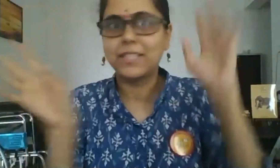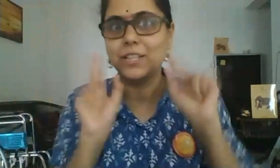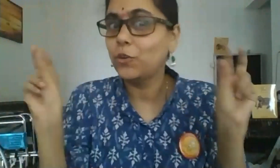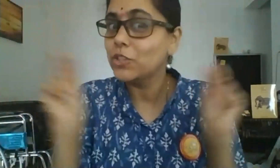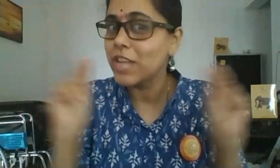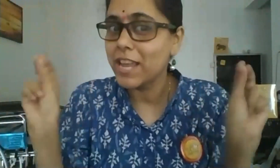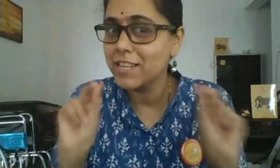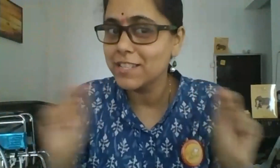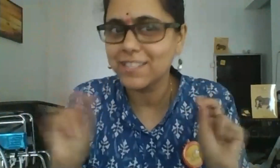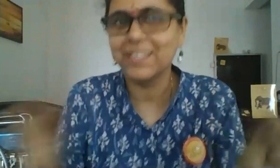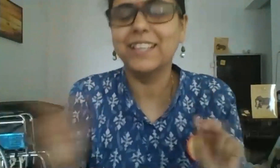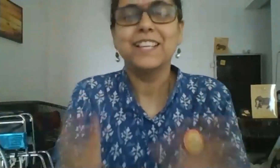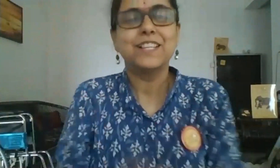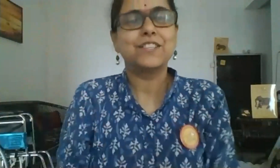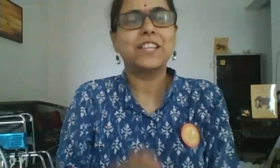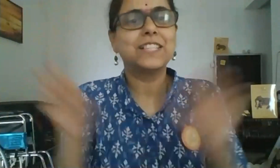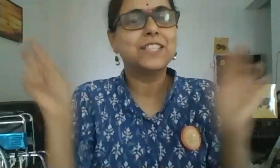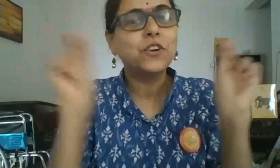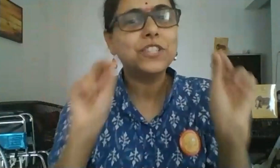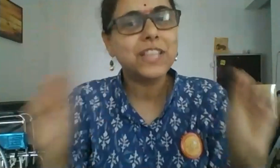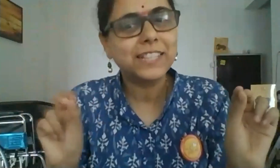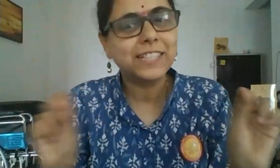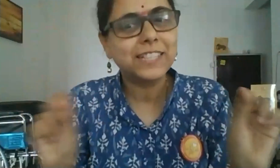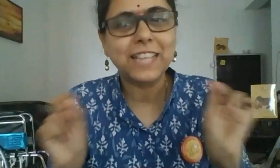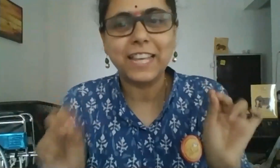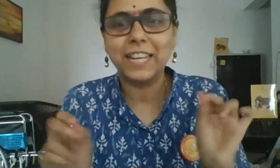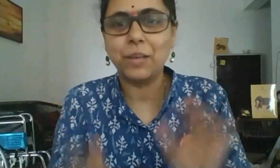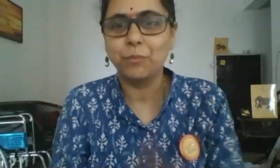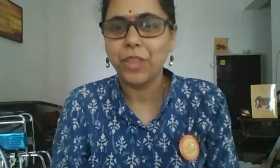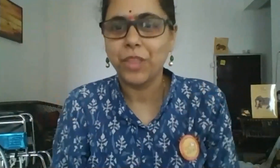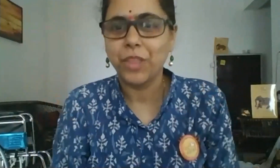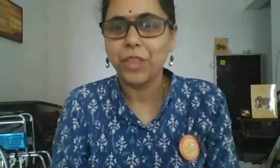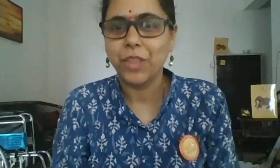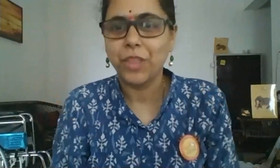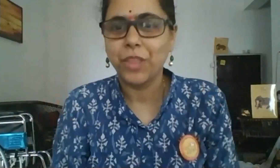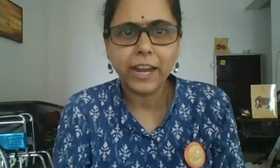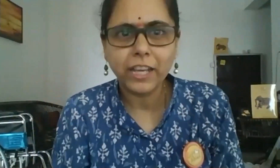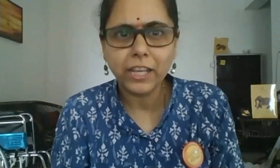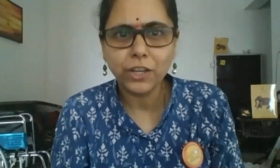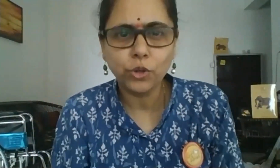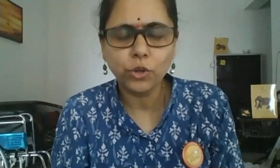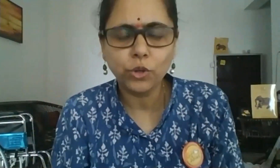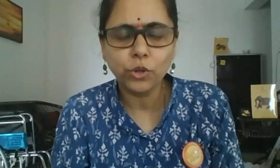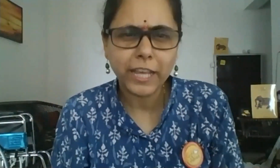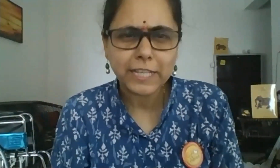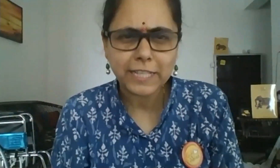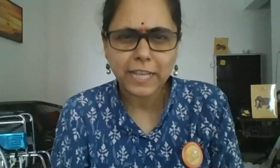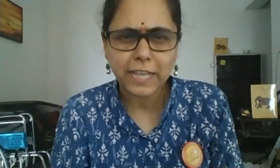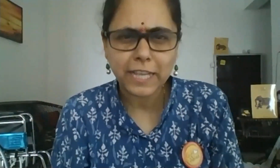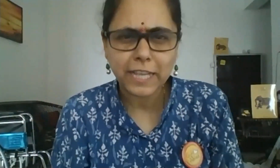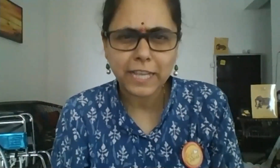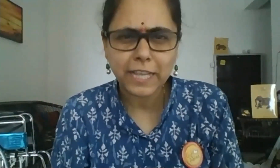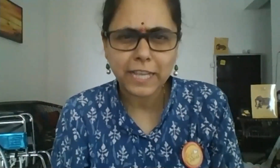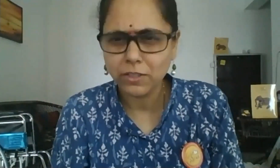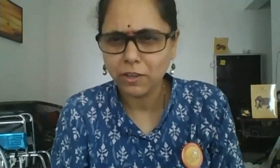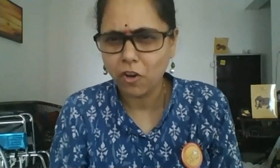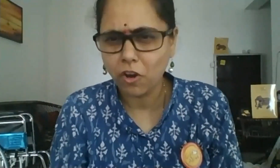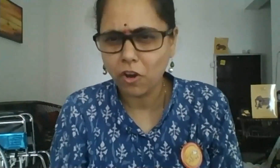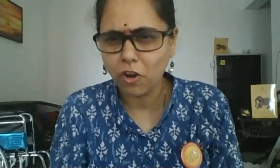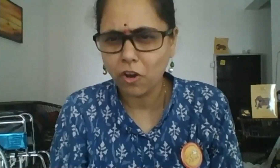no change. So there's no change in sign name. Ready to learn ASL alphabets, or that